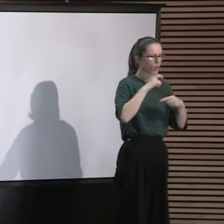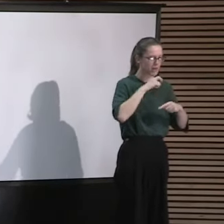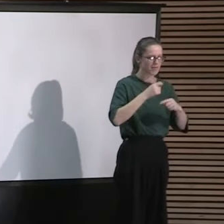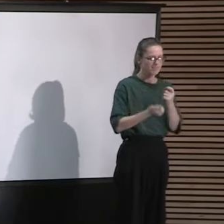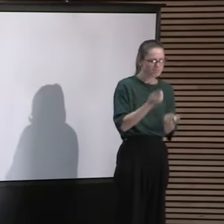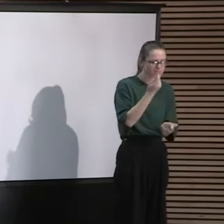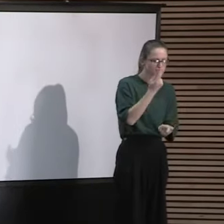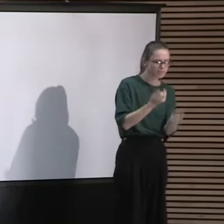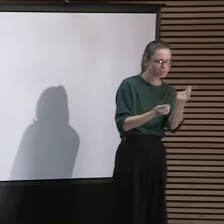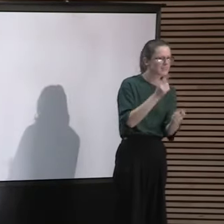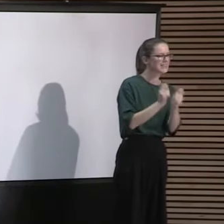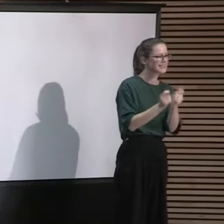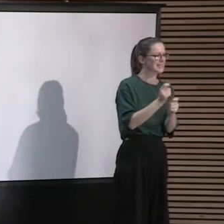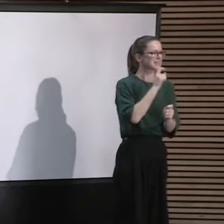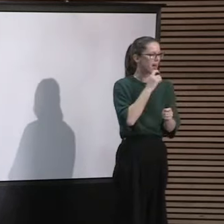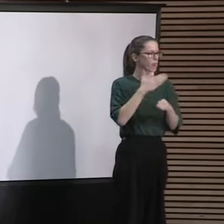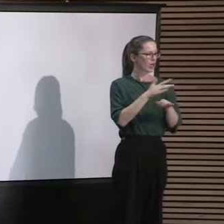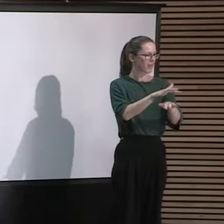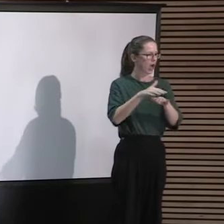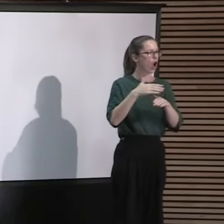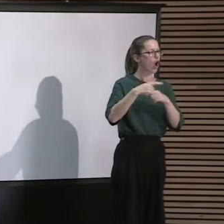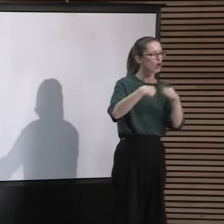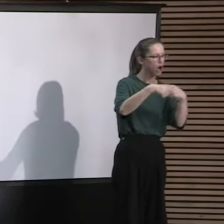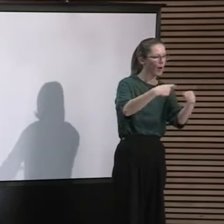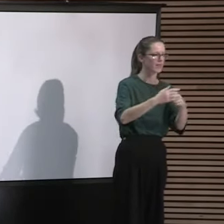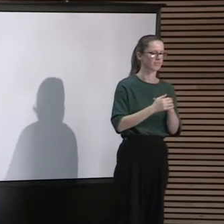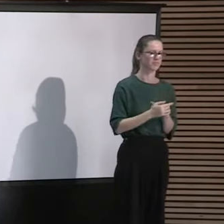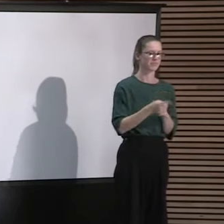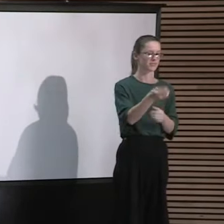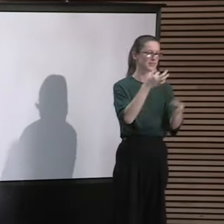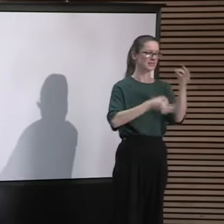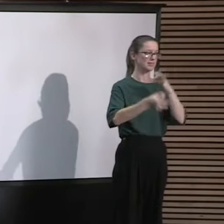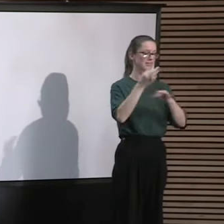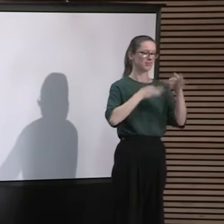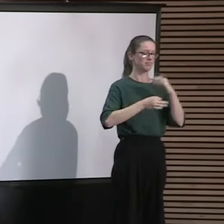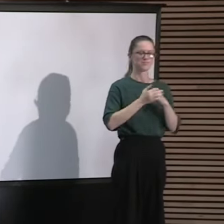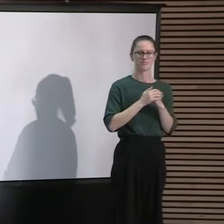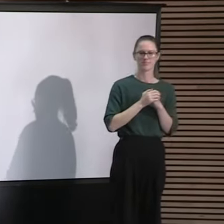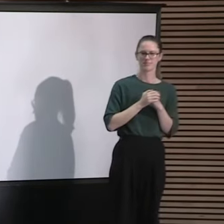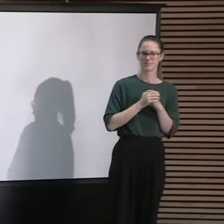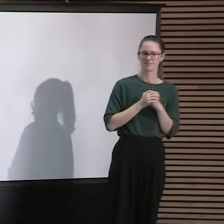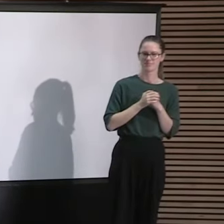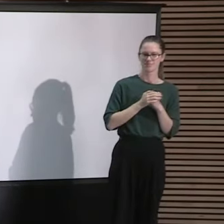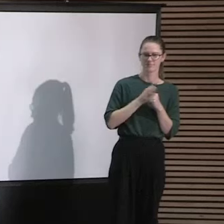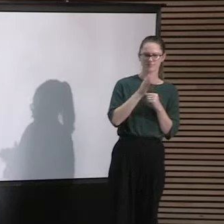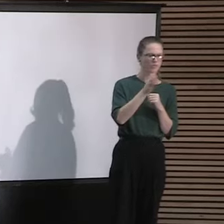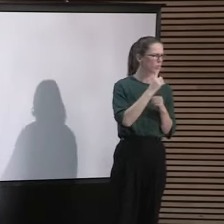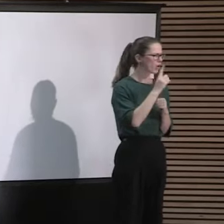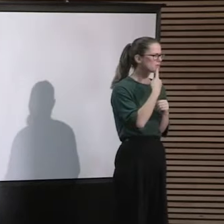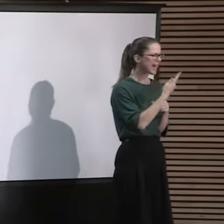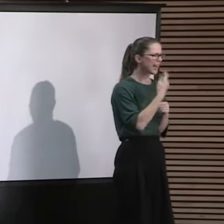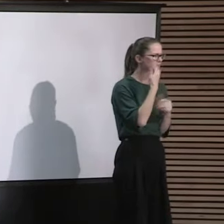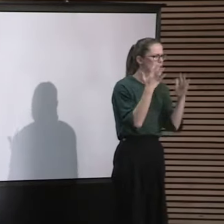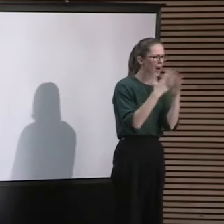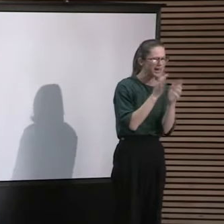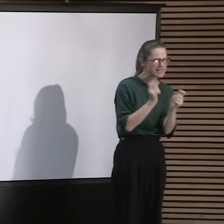it will specify exactly what's expected there. So I'll let you follow that What one. will you specify? Weekly testing?